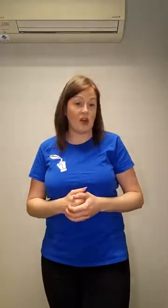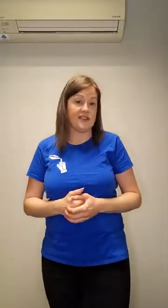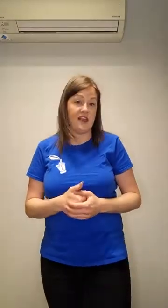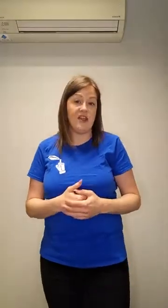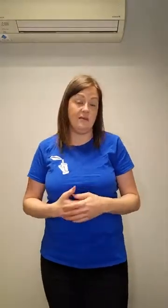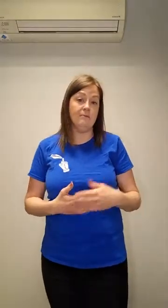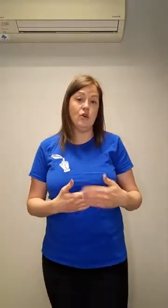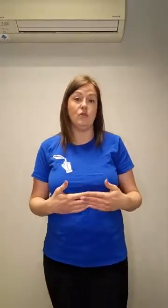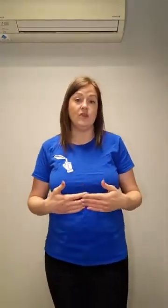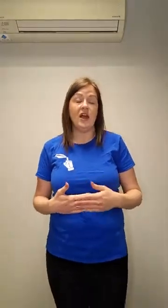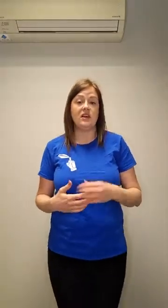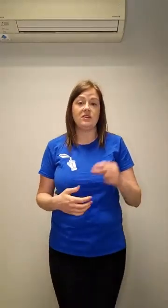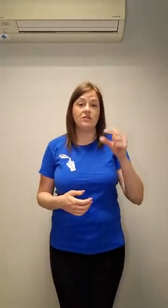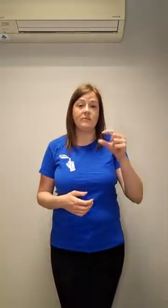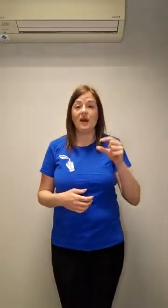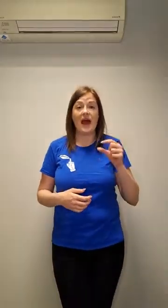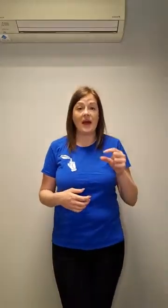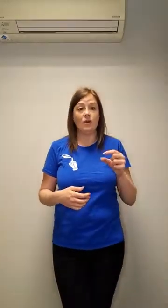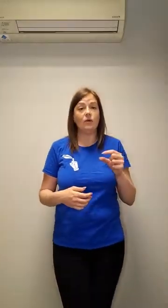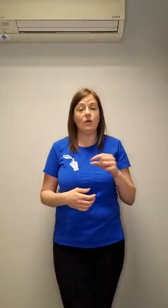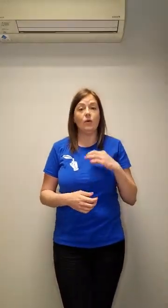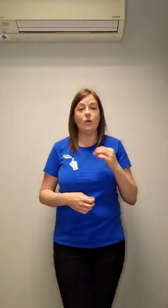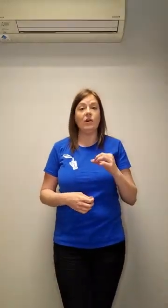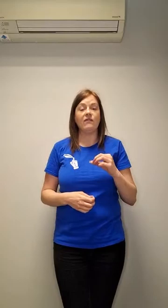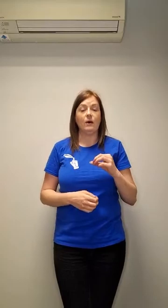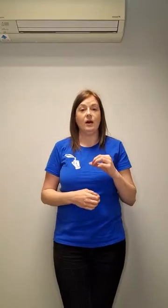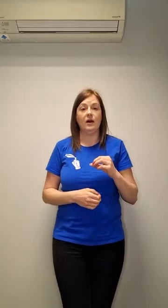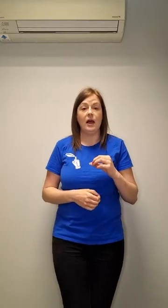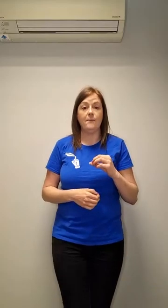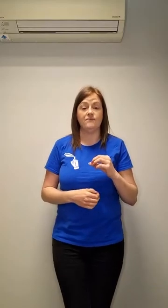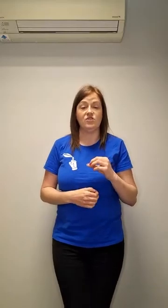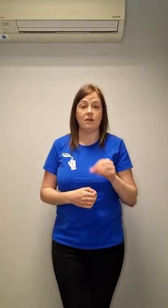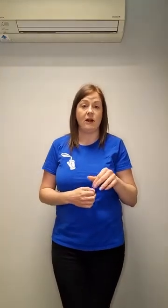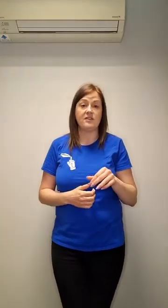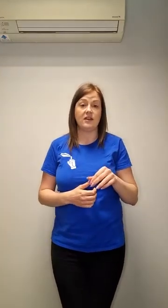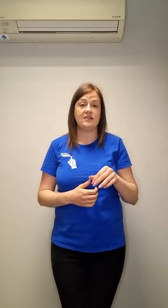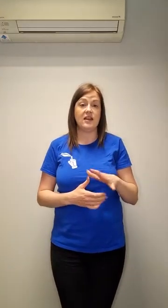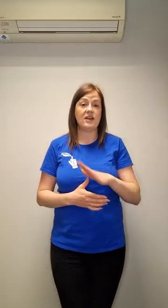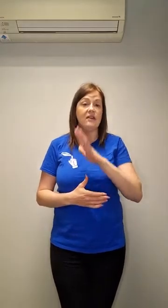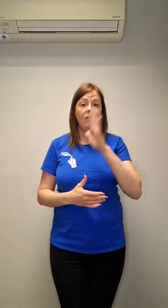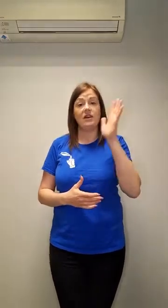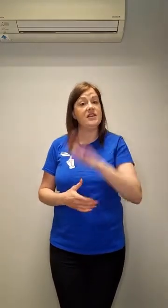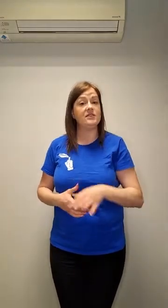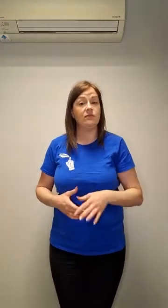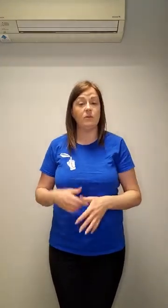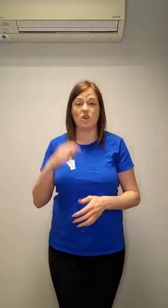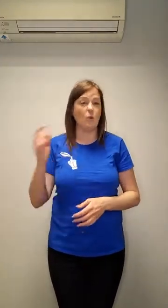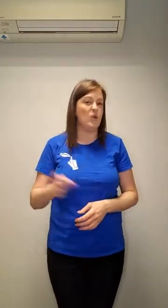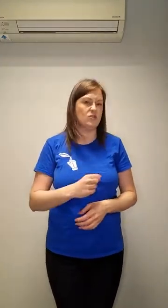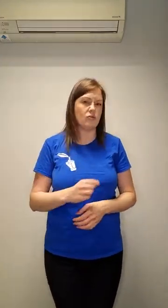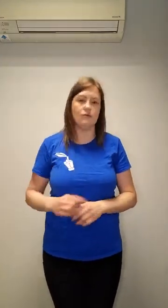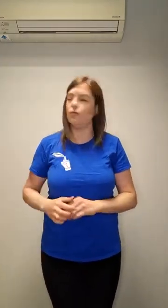signs can then move. They're denoted by an arrow on all of our diagrams, like I said, and there are a list of them which I'll whiz through for